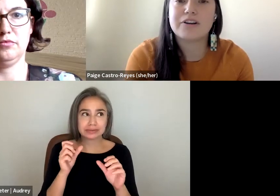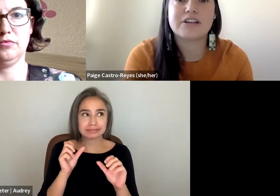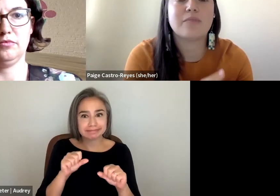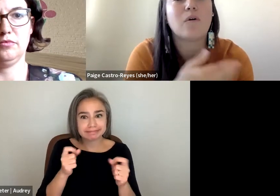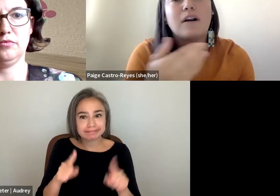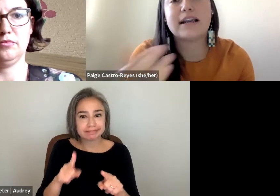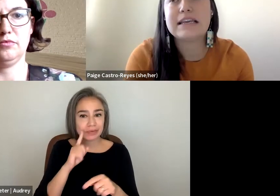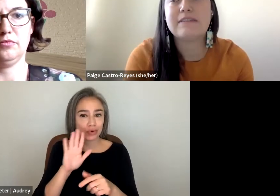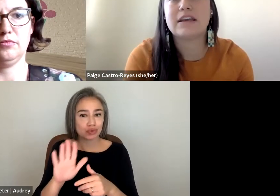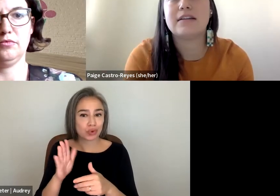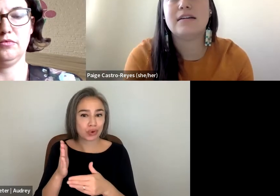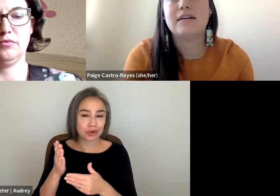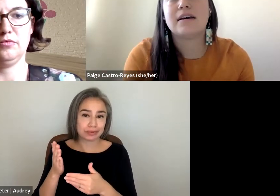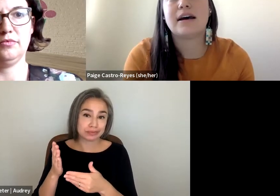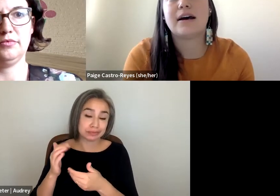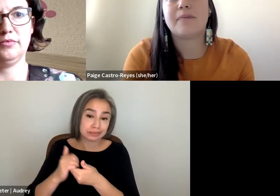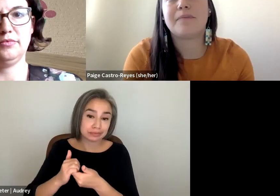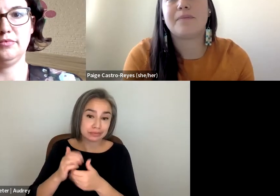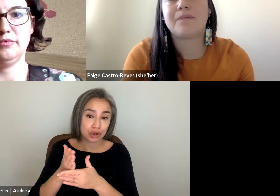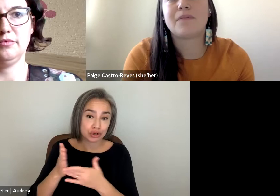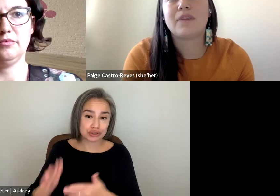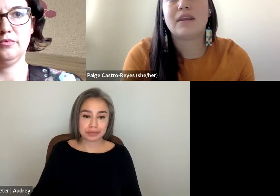your partnership, or even